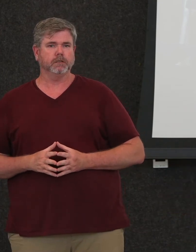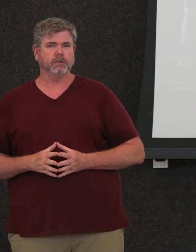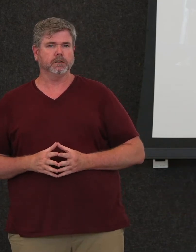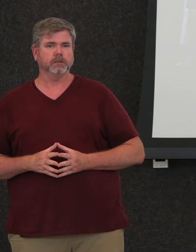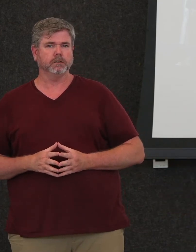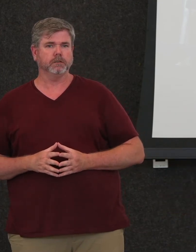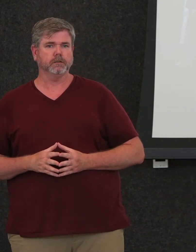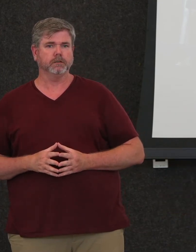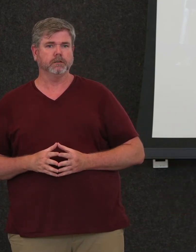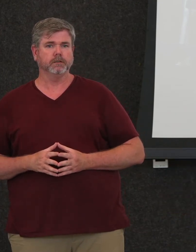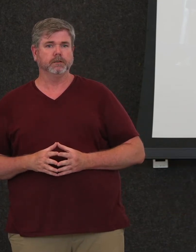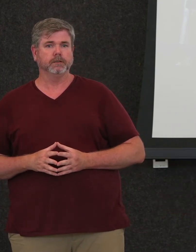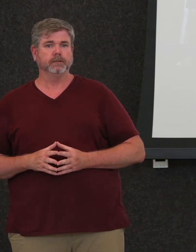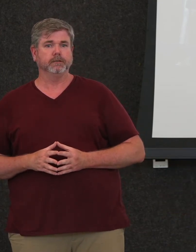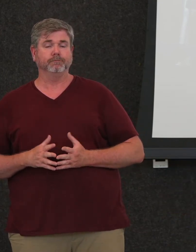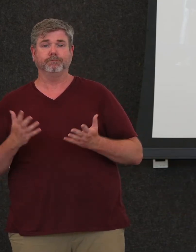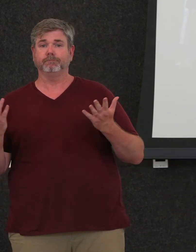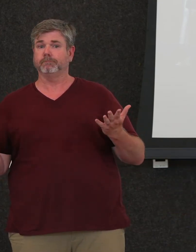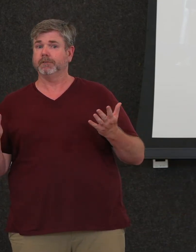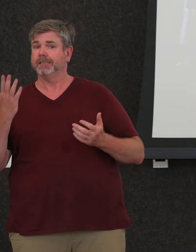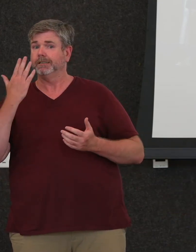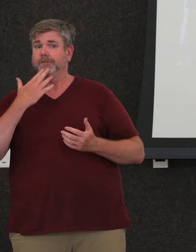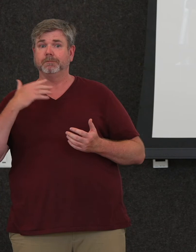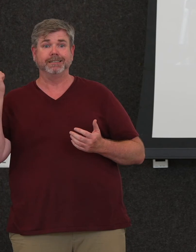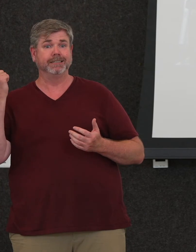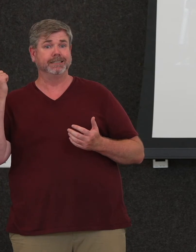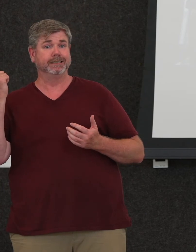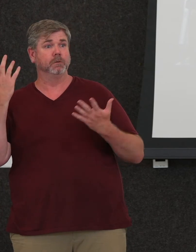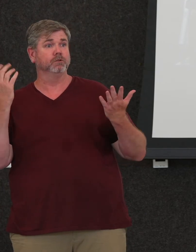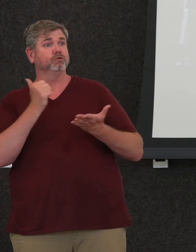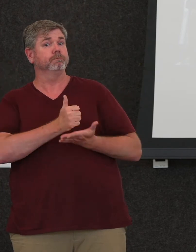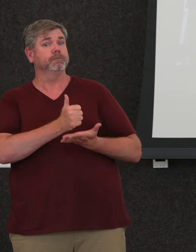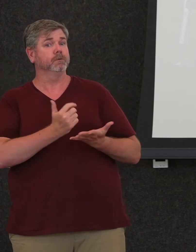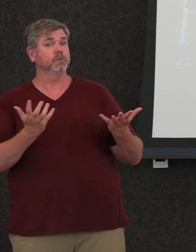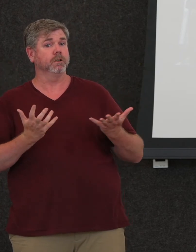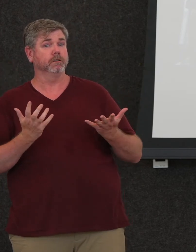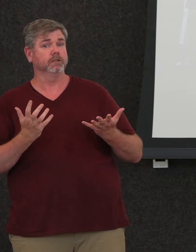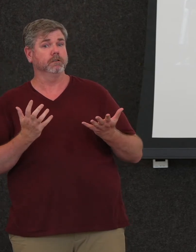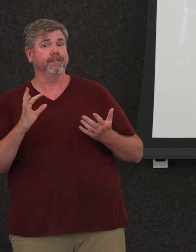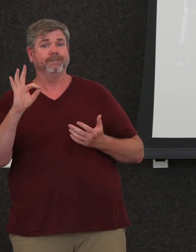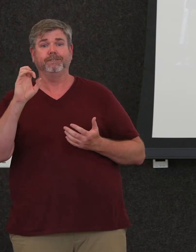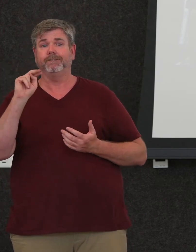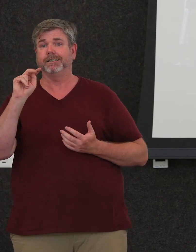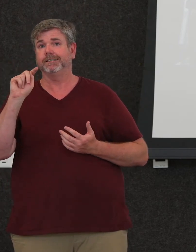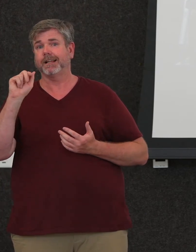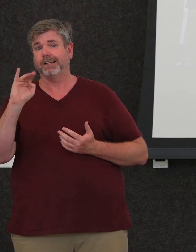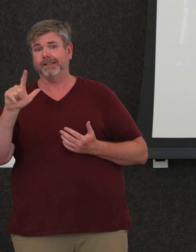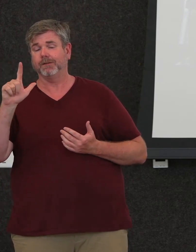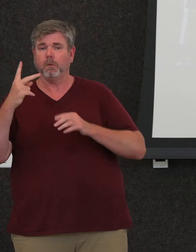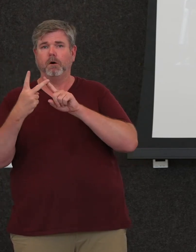Well, the best treatment for fentanyl treatment is, or in opioid addiction is